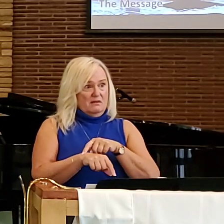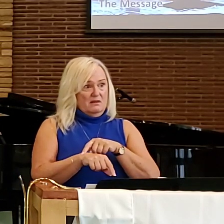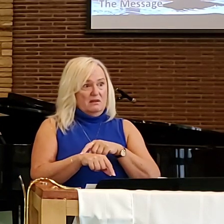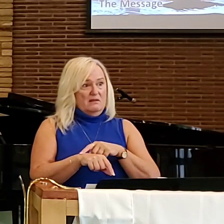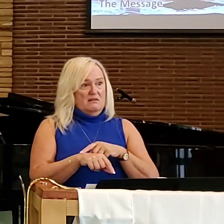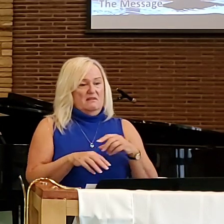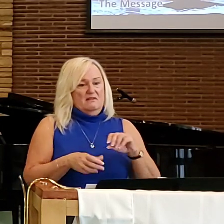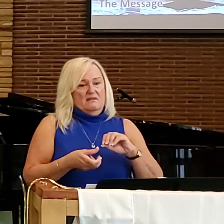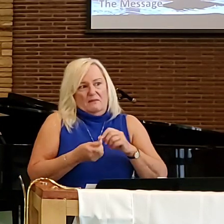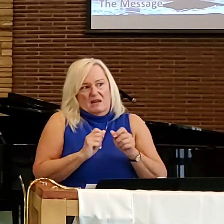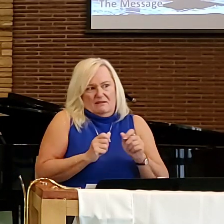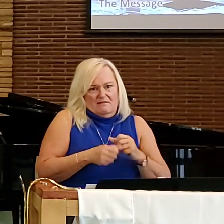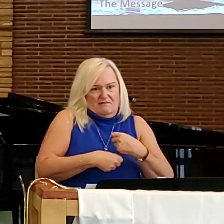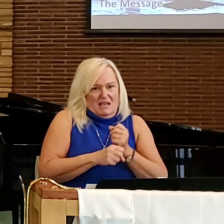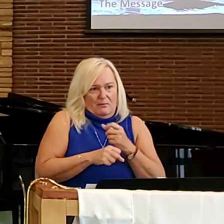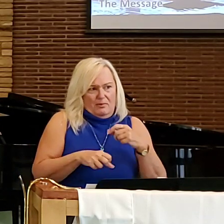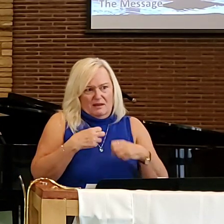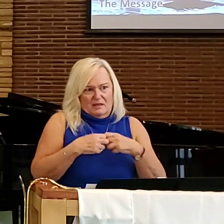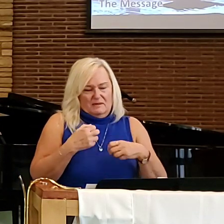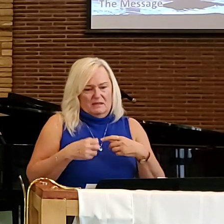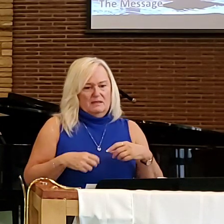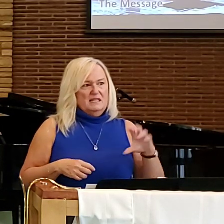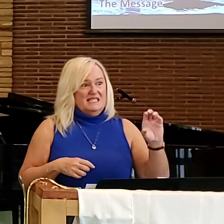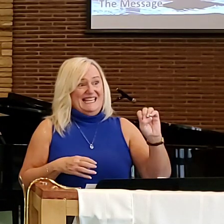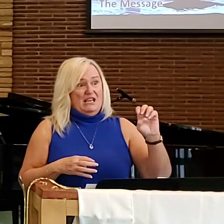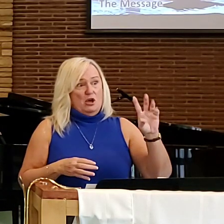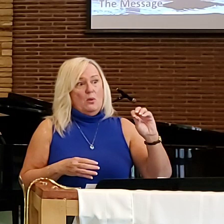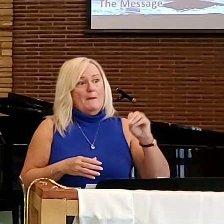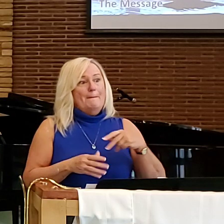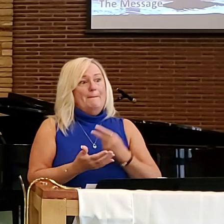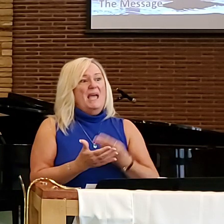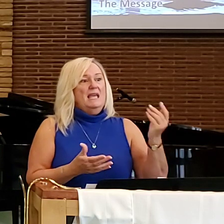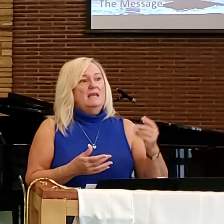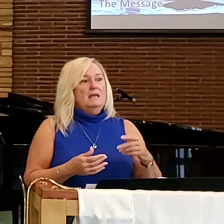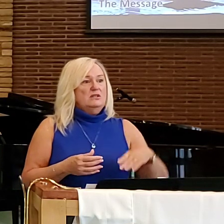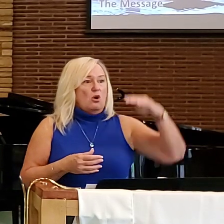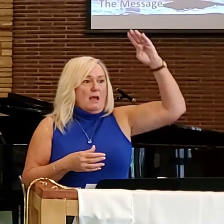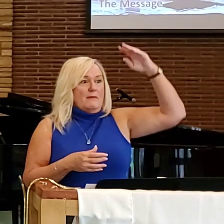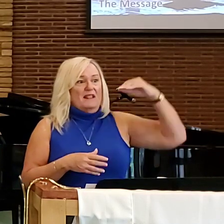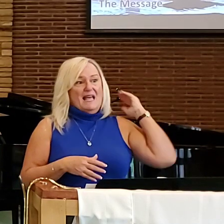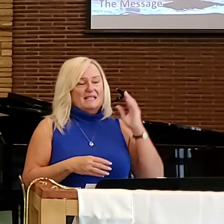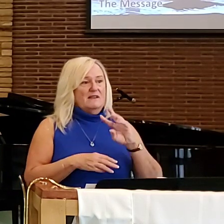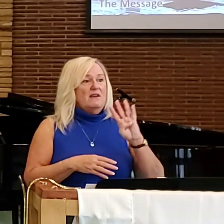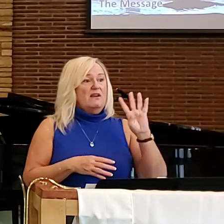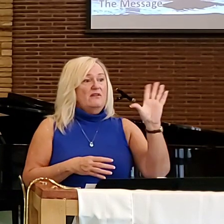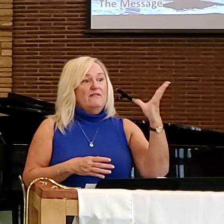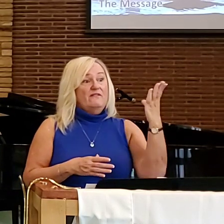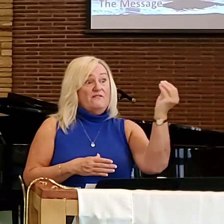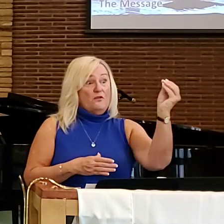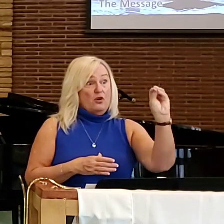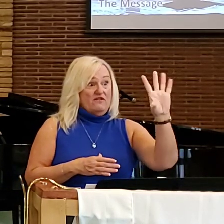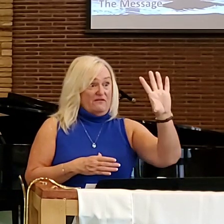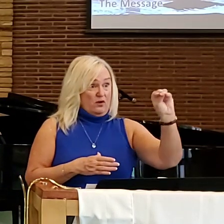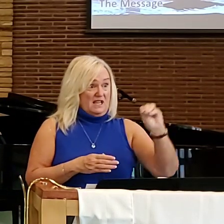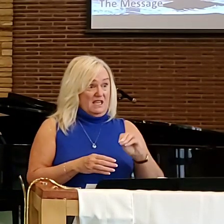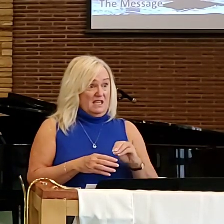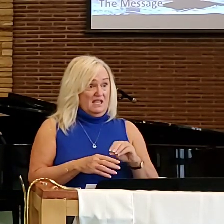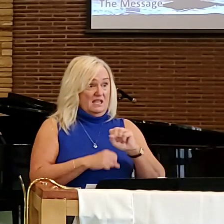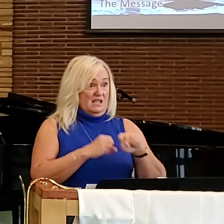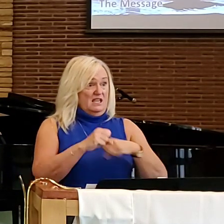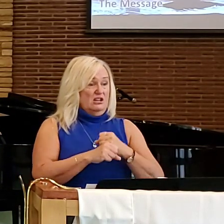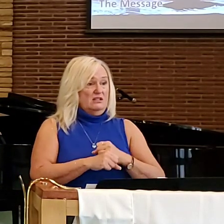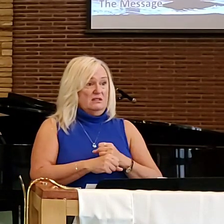some feathers here, CEO pay over the last 40 years has gone up 700%. I guess some people